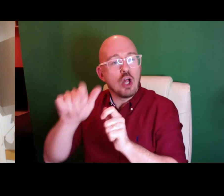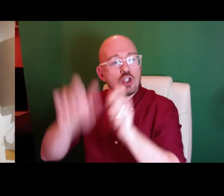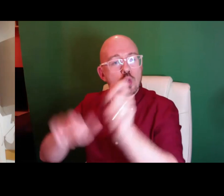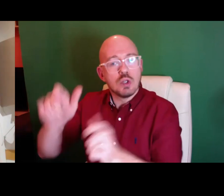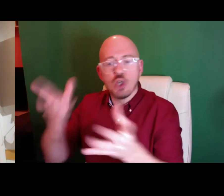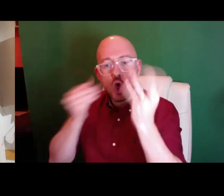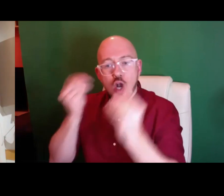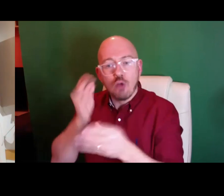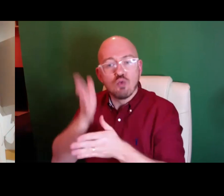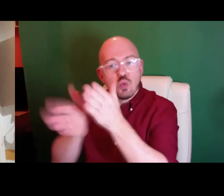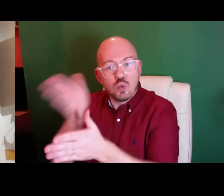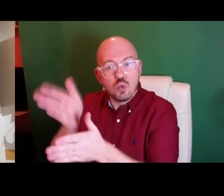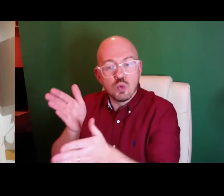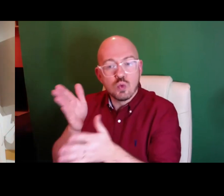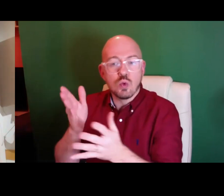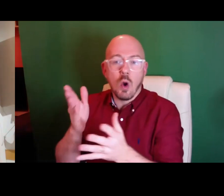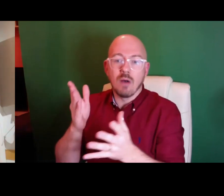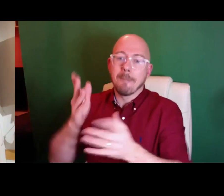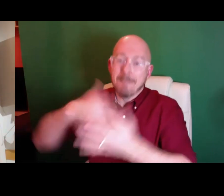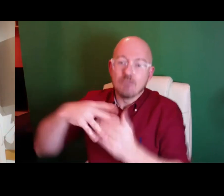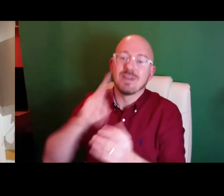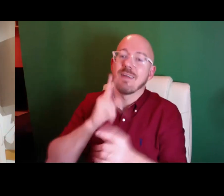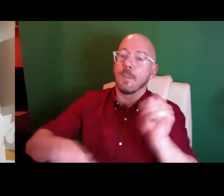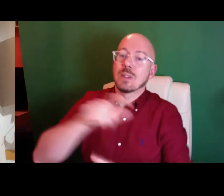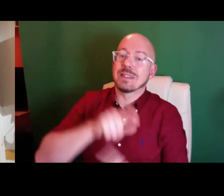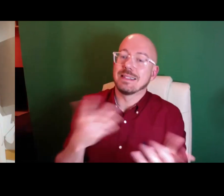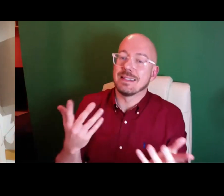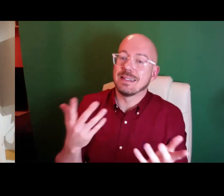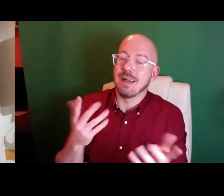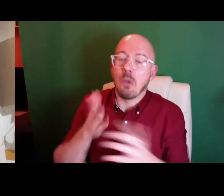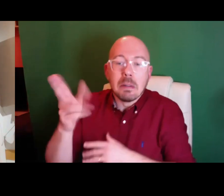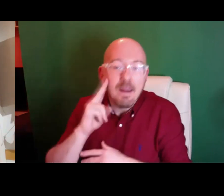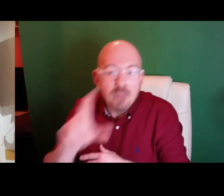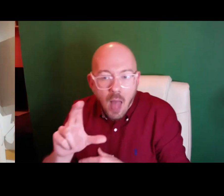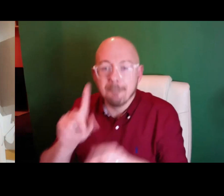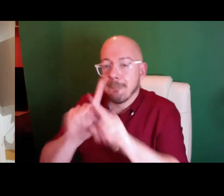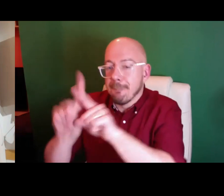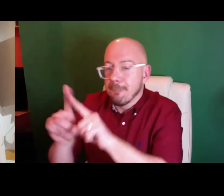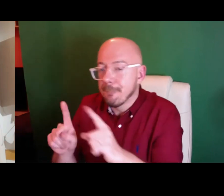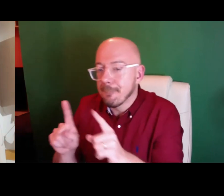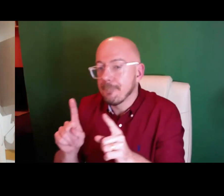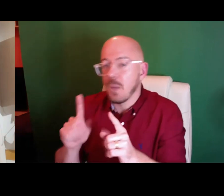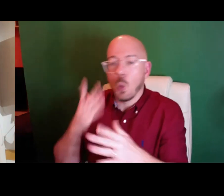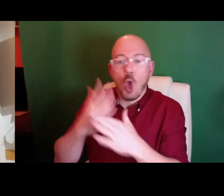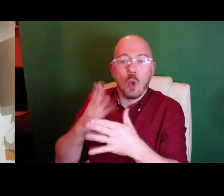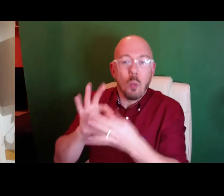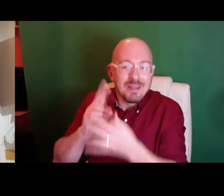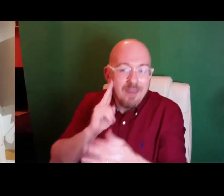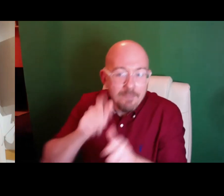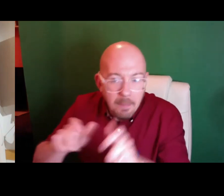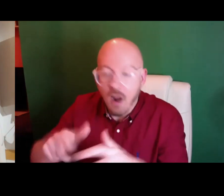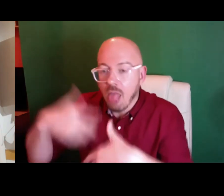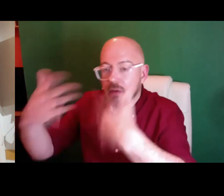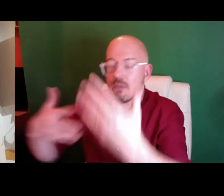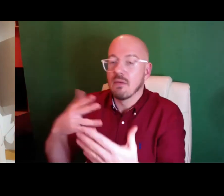So we need to really figure out how people teach, how they learn BSL. We need to encourage people to mix with the deaf community, going to deaf